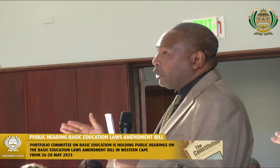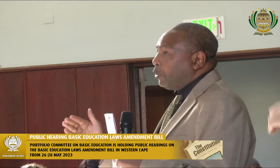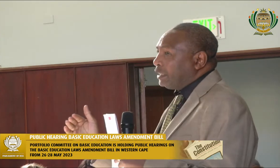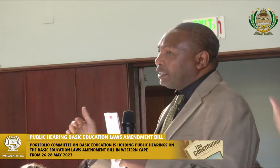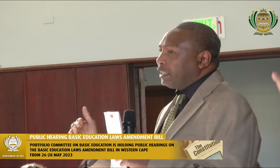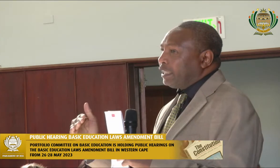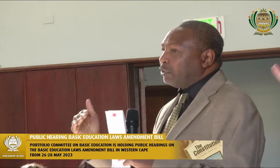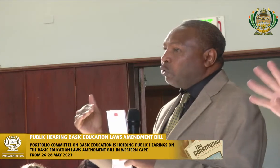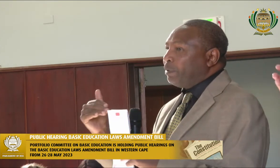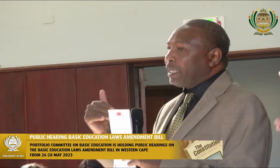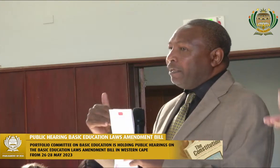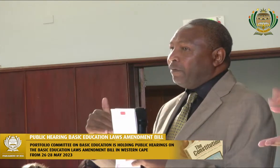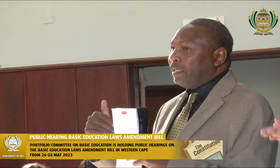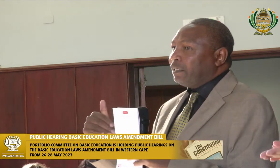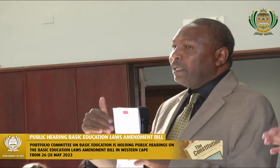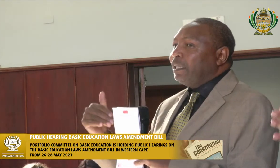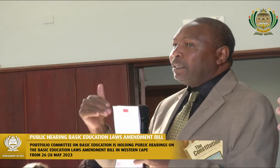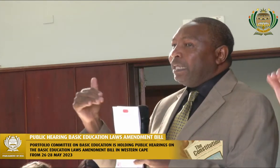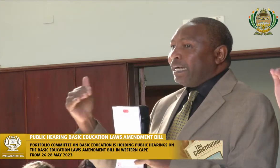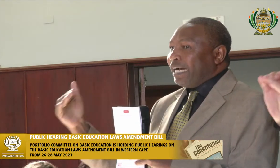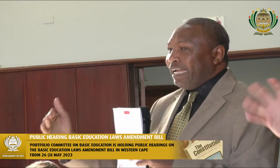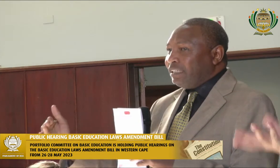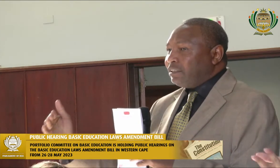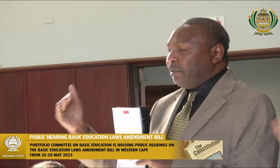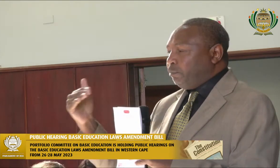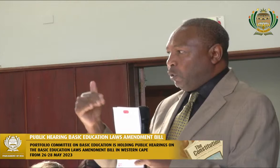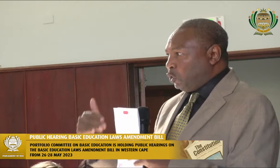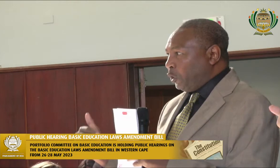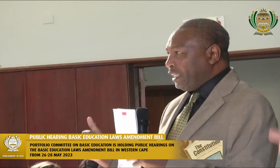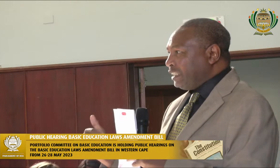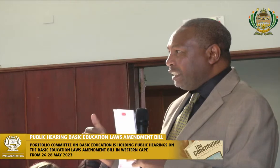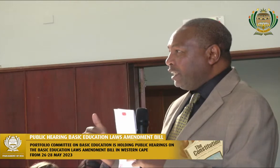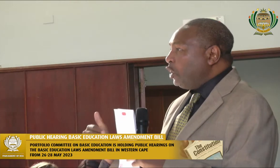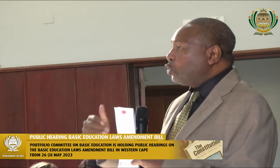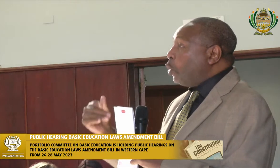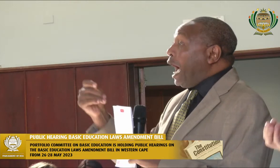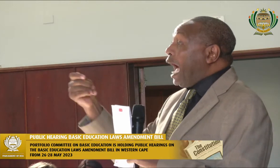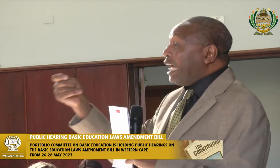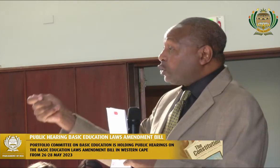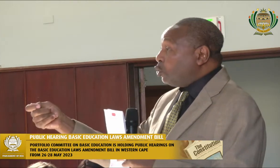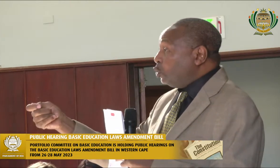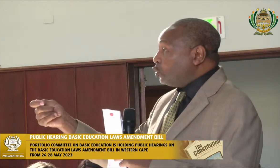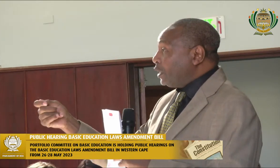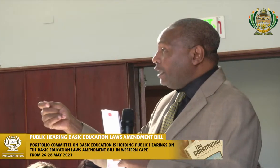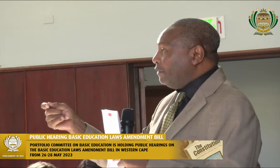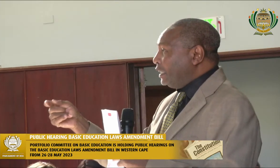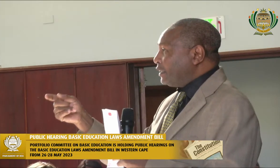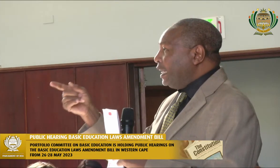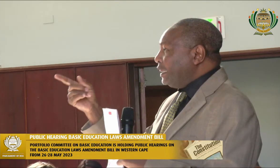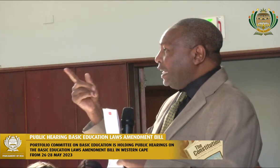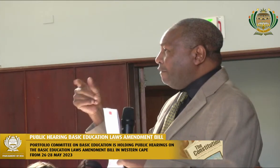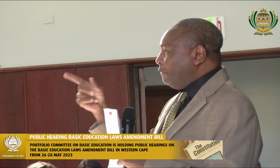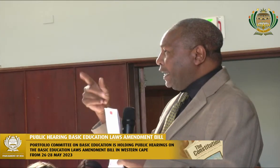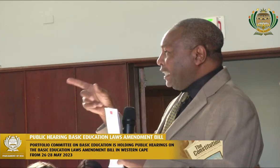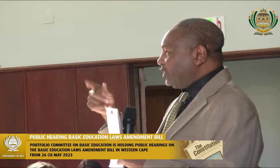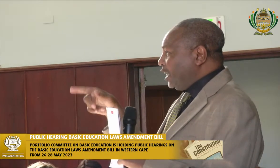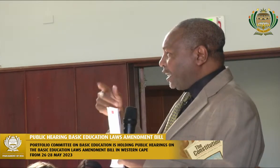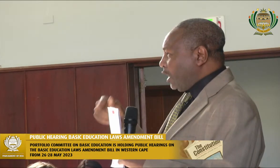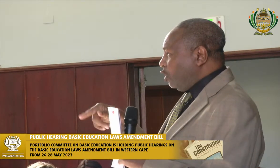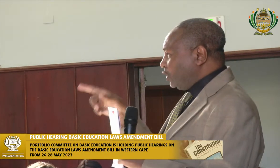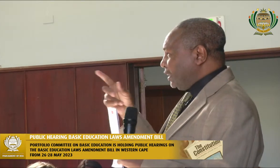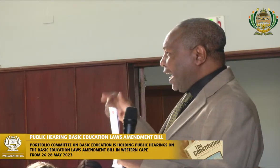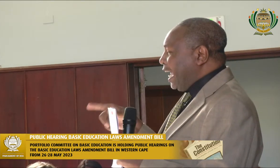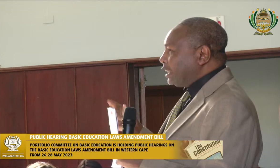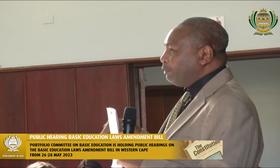So we're requesting that we be given the right, the authority to ask schools to give us their